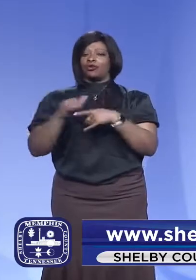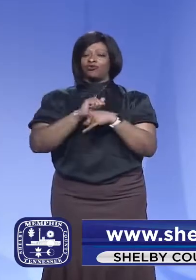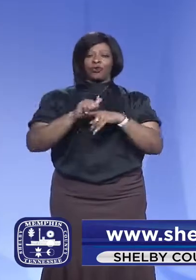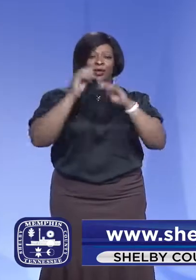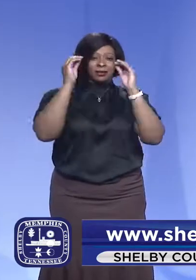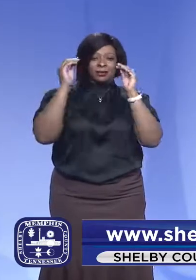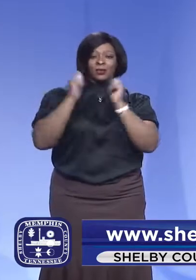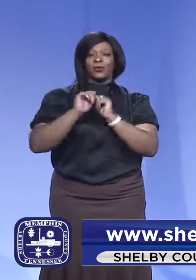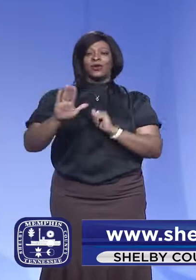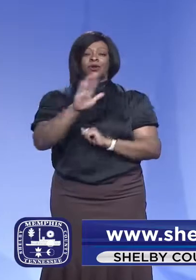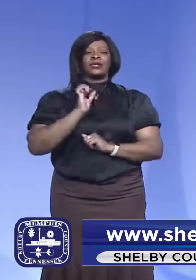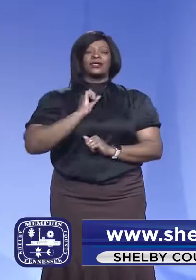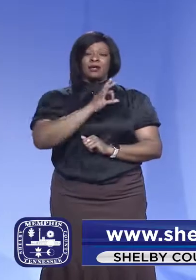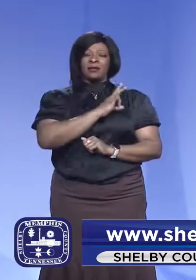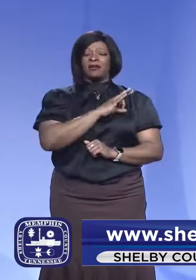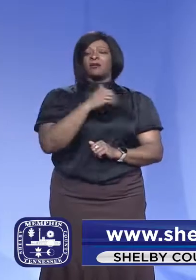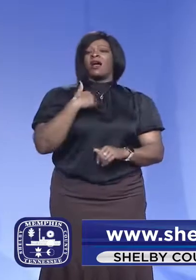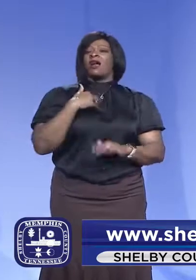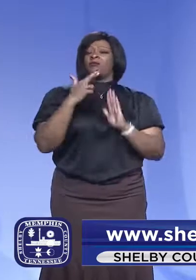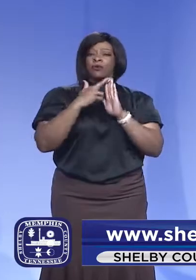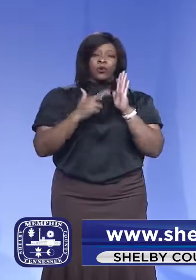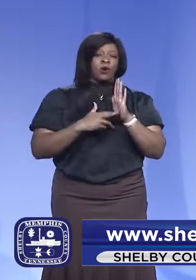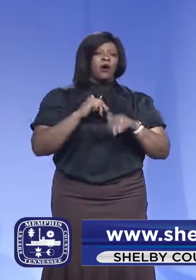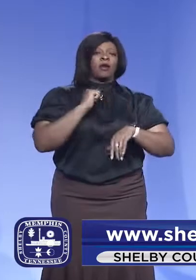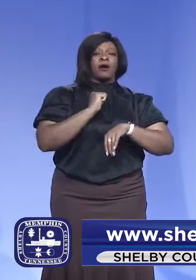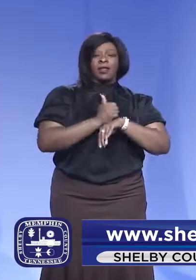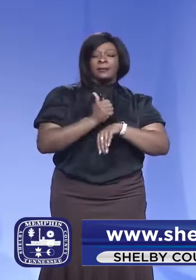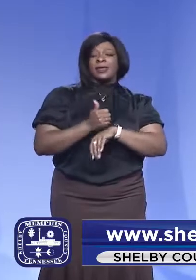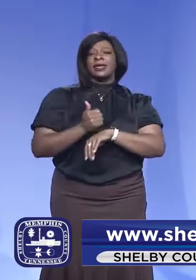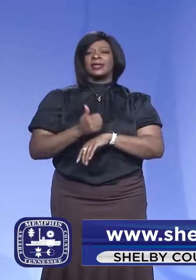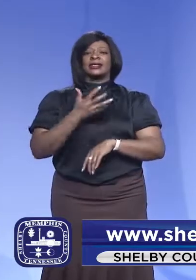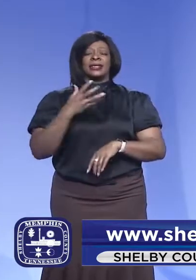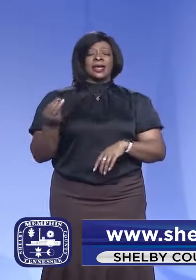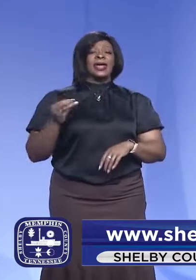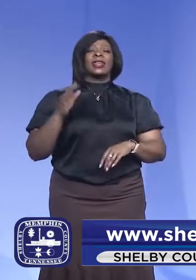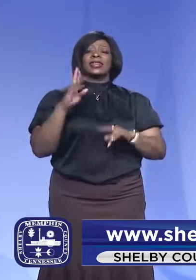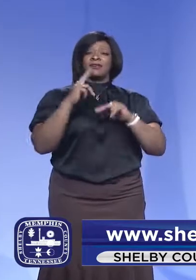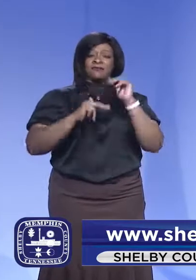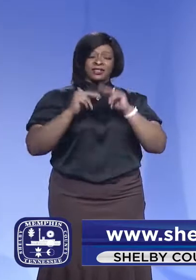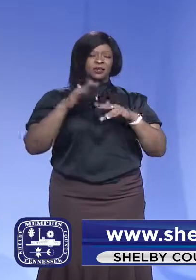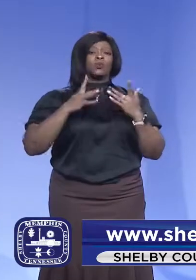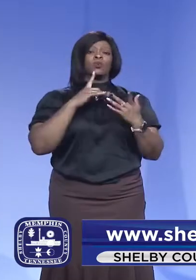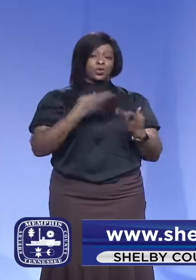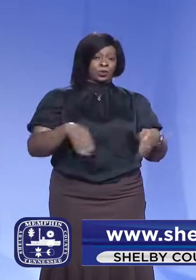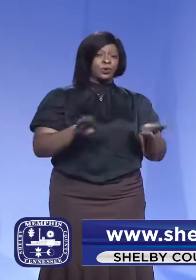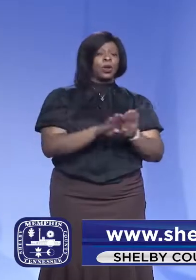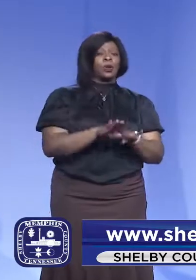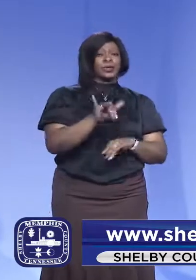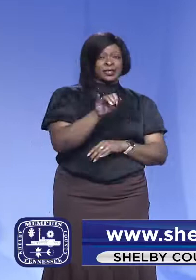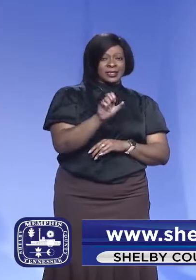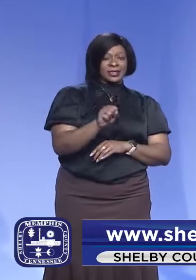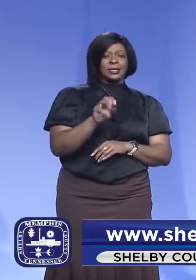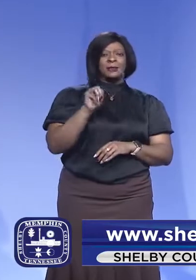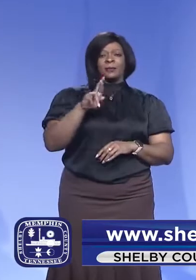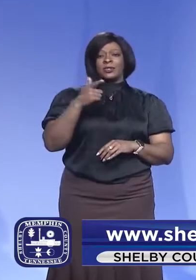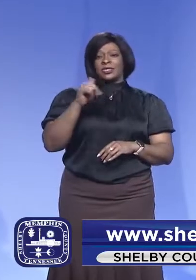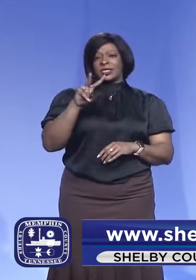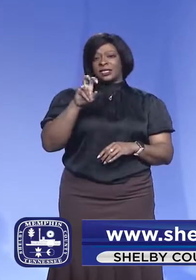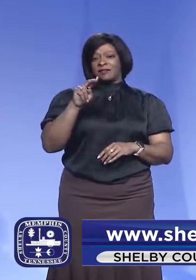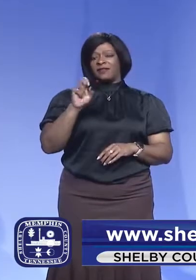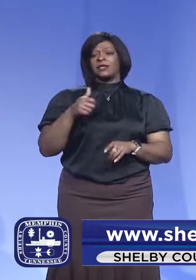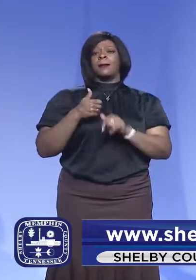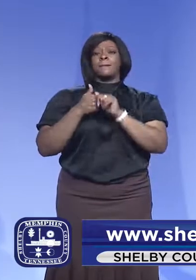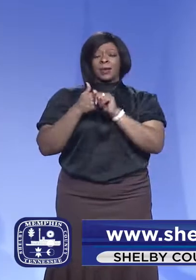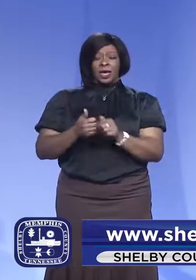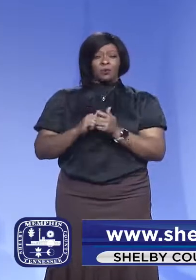done with staff. We have protocols in place, and obviously the facility was closed. Mr. Givens did